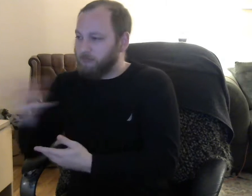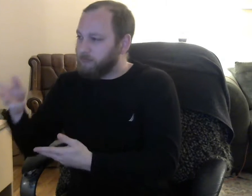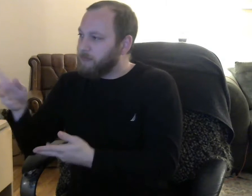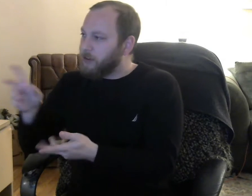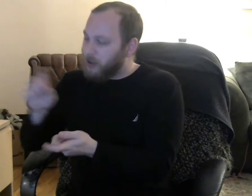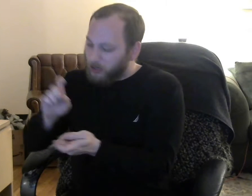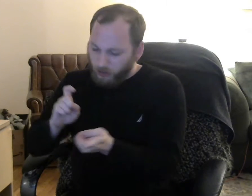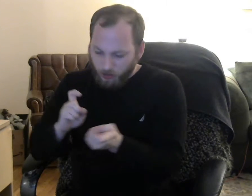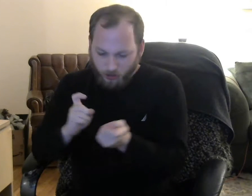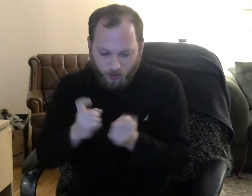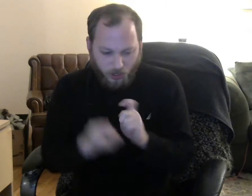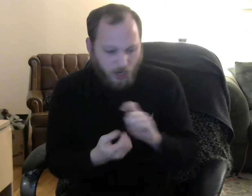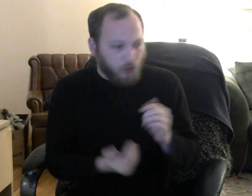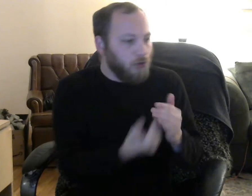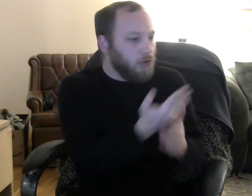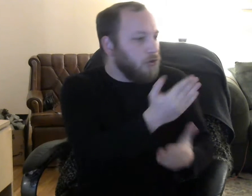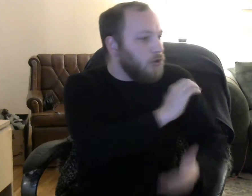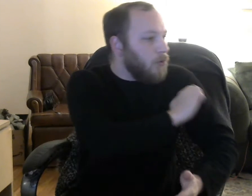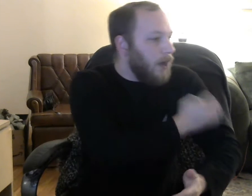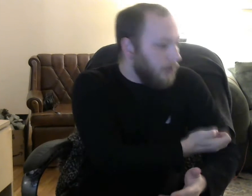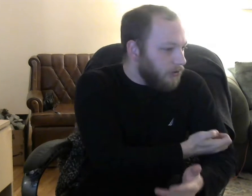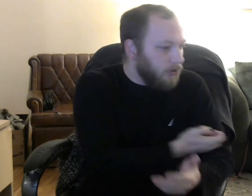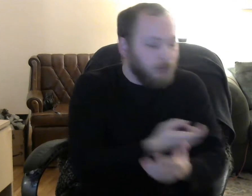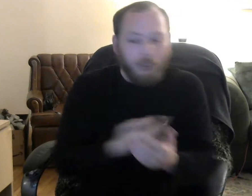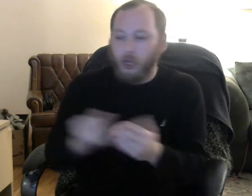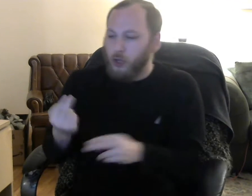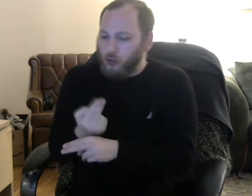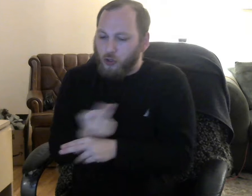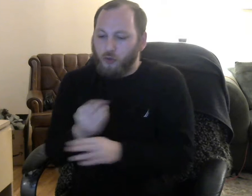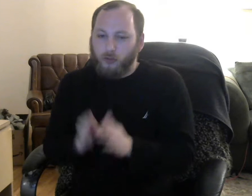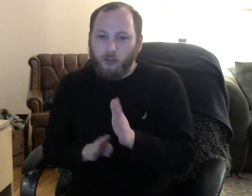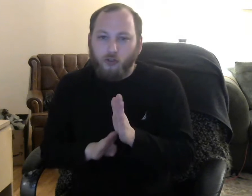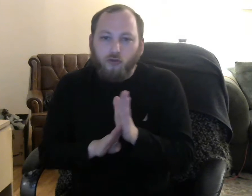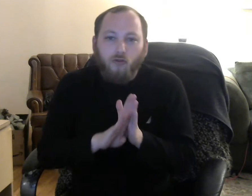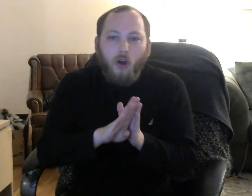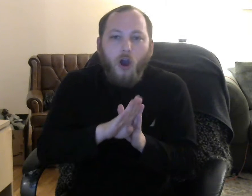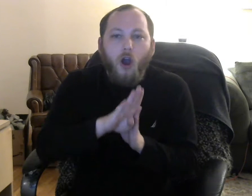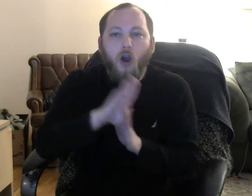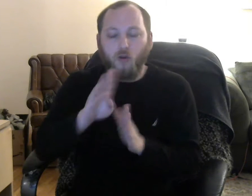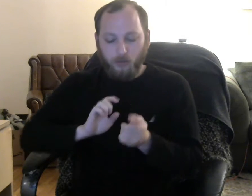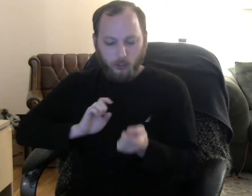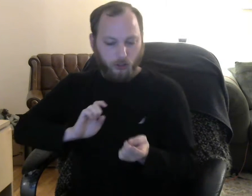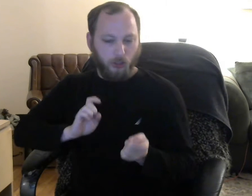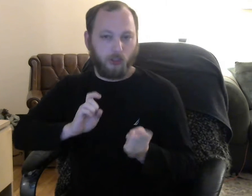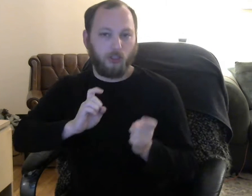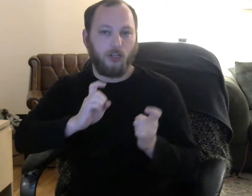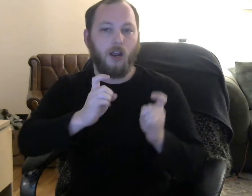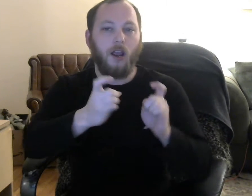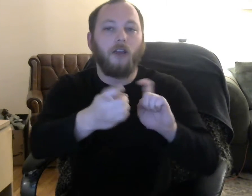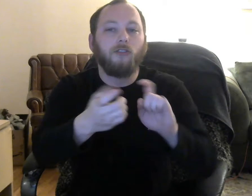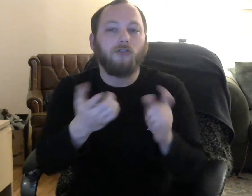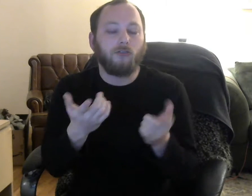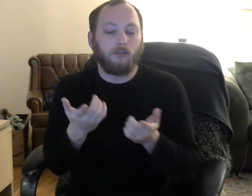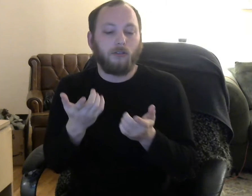use that energy to grow. They use that energy to change. I guess growth is a form of change. They use